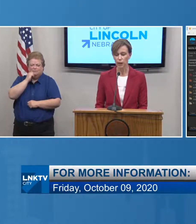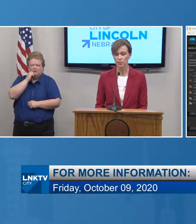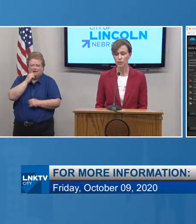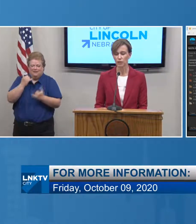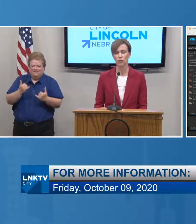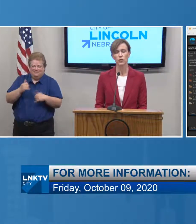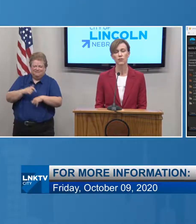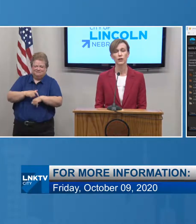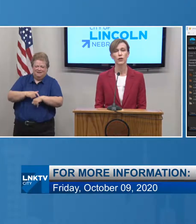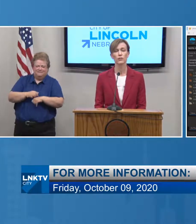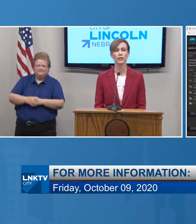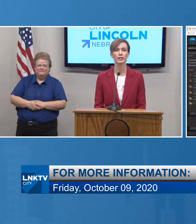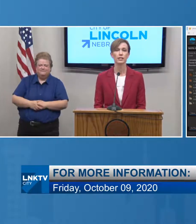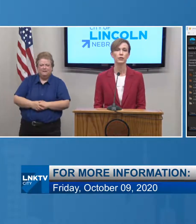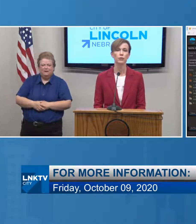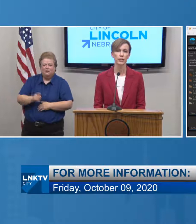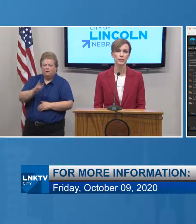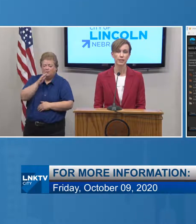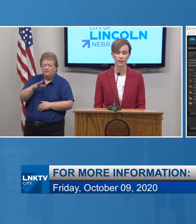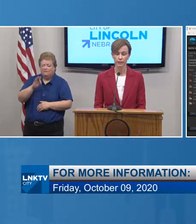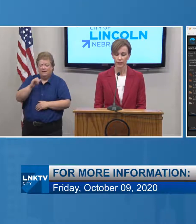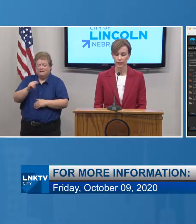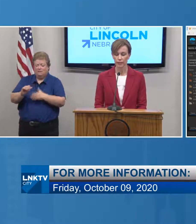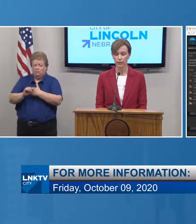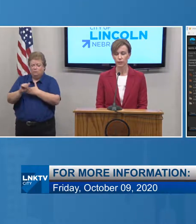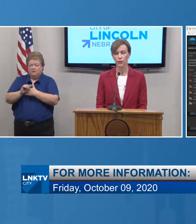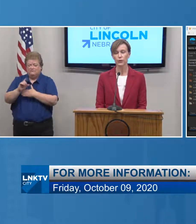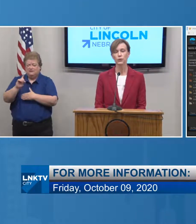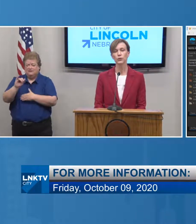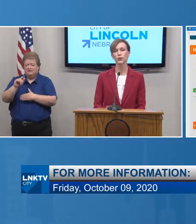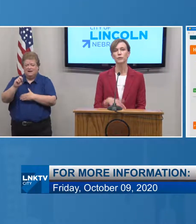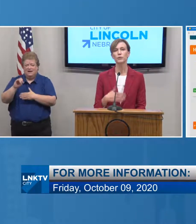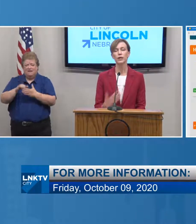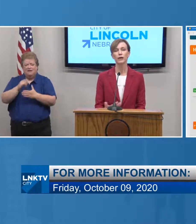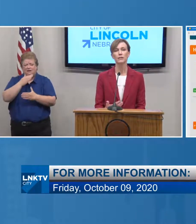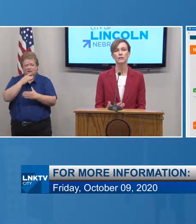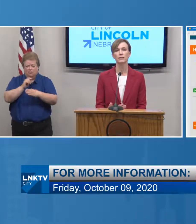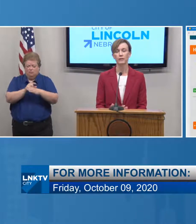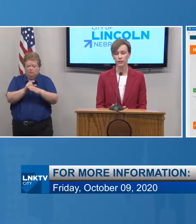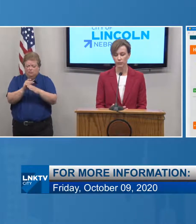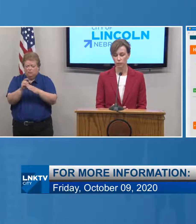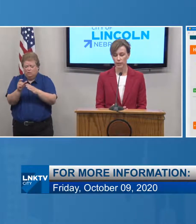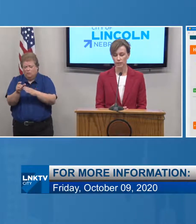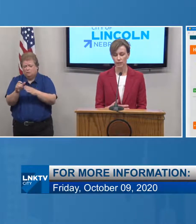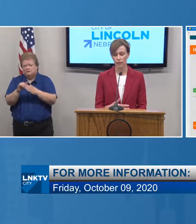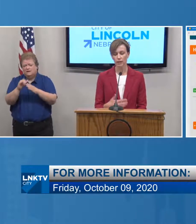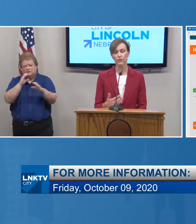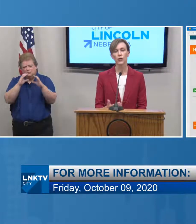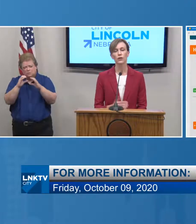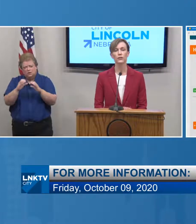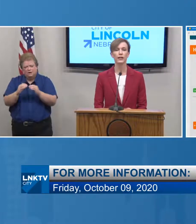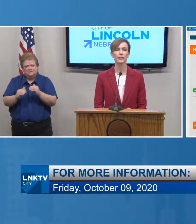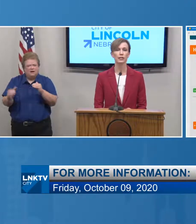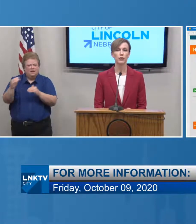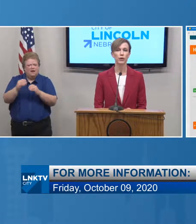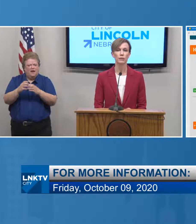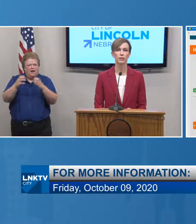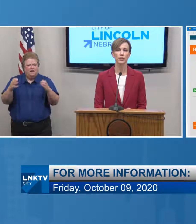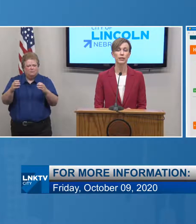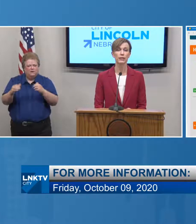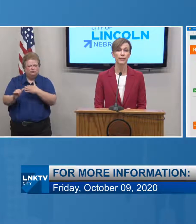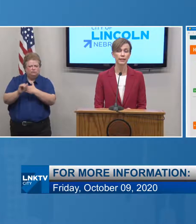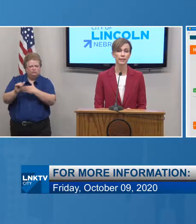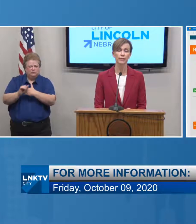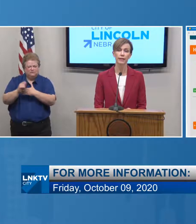At our website, you'll also find our COVID-19 risk dial, a color-coded tool that communicates the level of risk for COVID-19